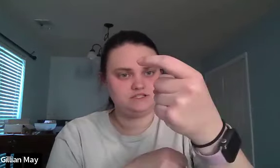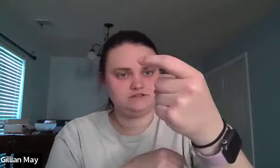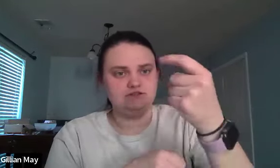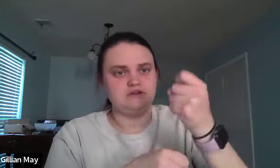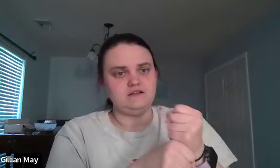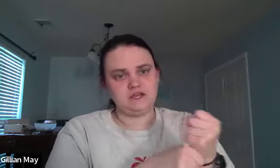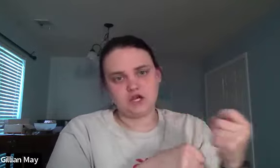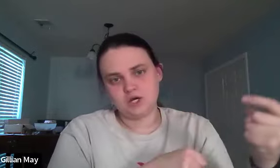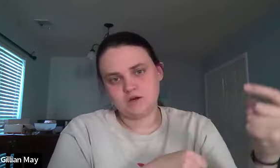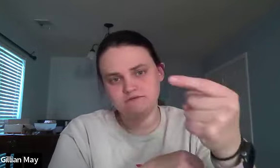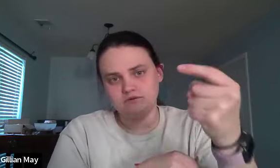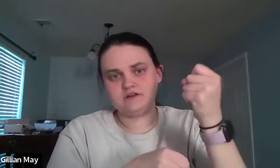So you're kind of like curve it forward.